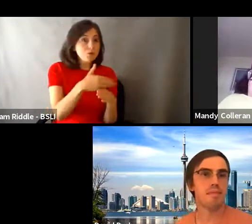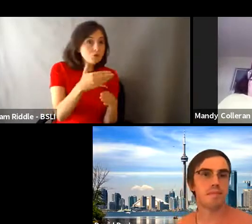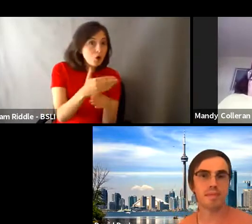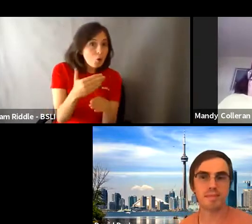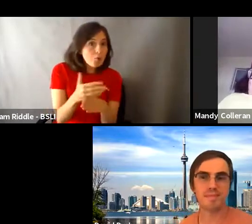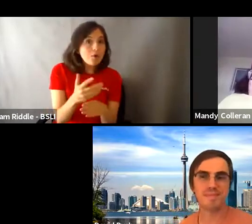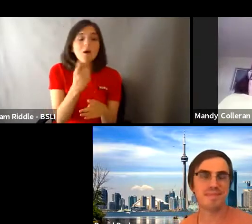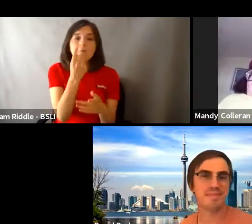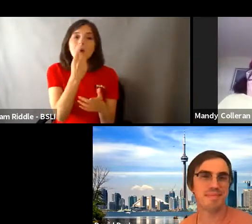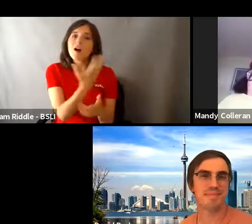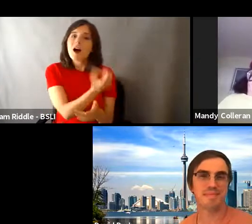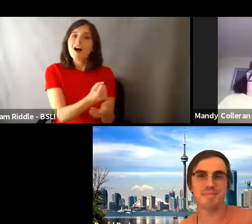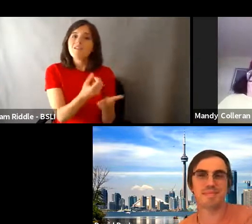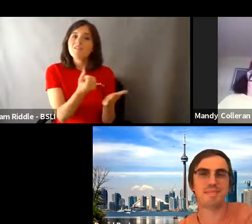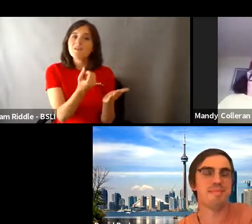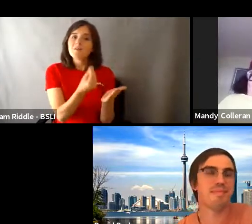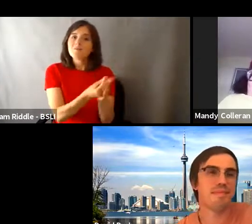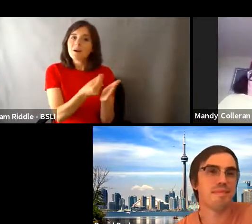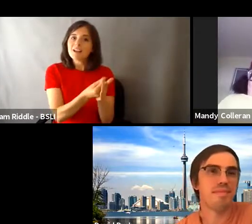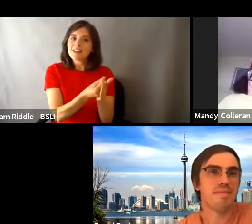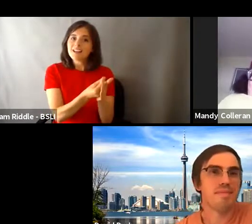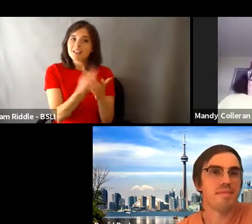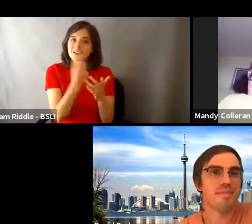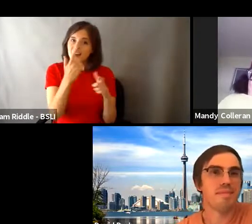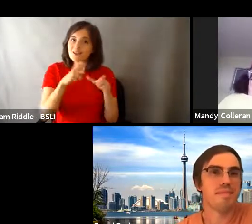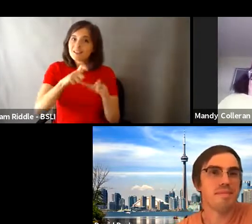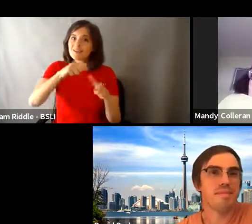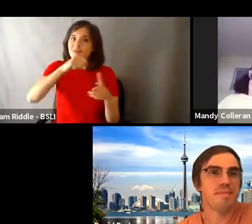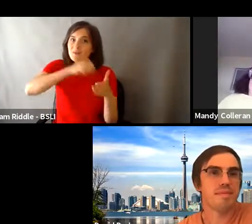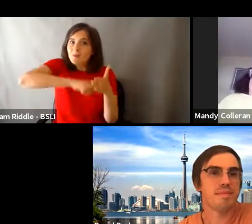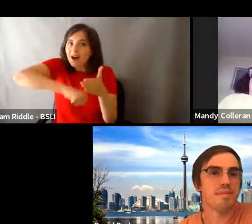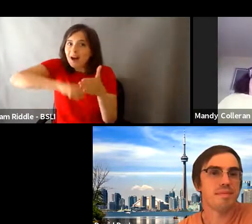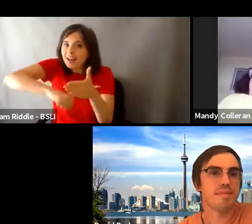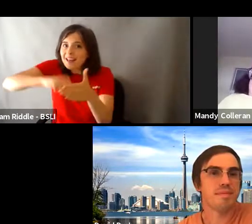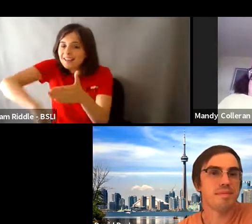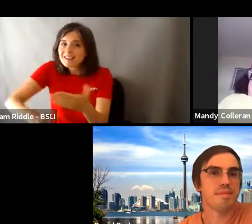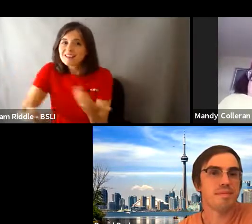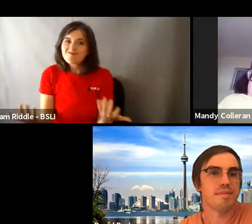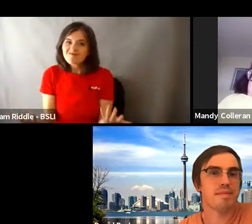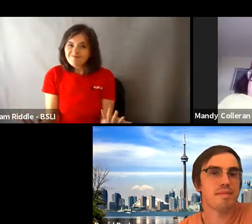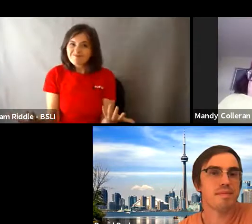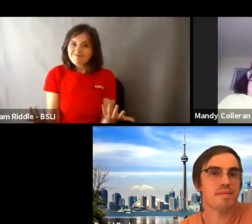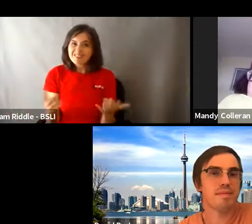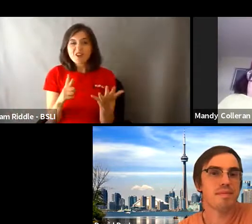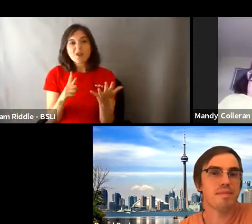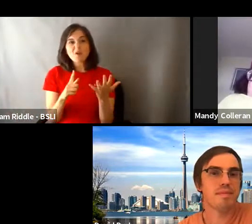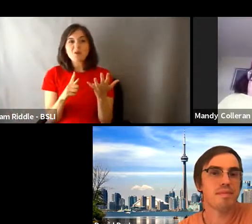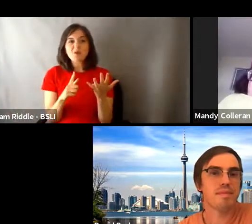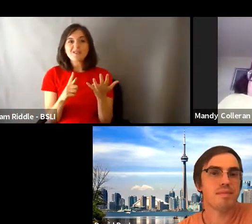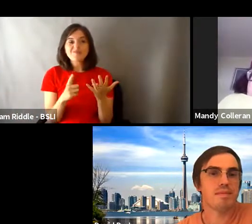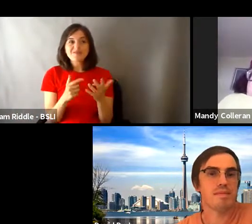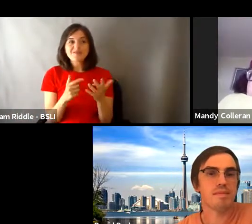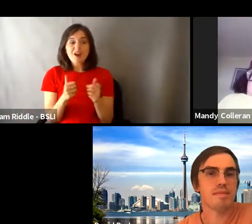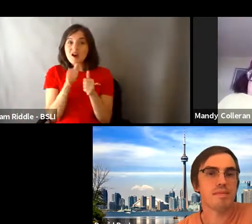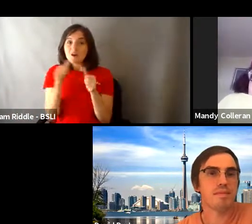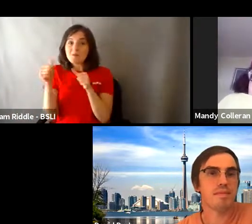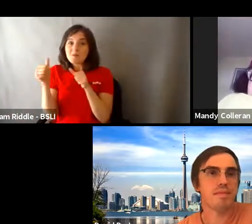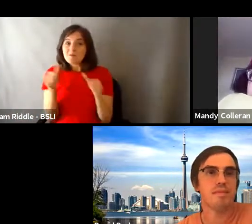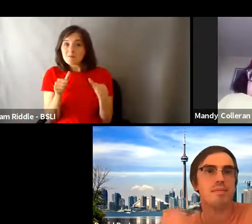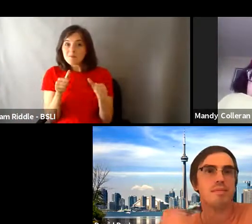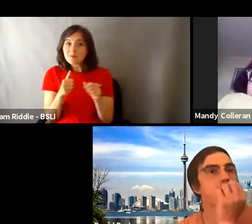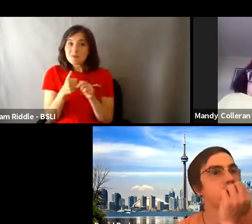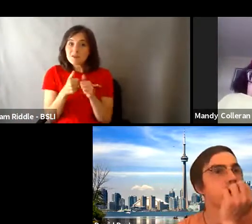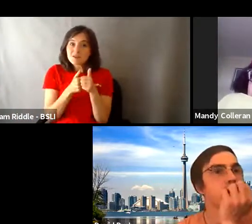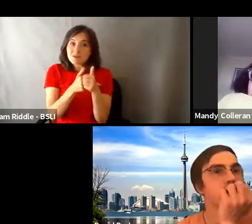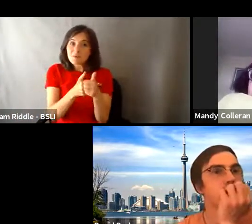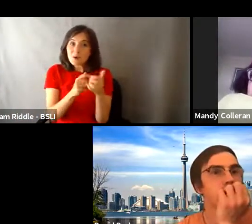So, that's why I was saying earlier that, the proponents of UBI just aren't to be found on the left. There are quite a number of them on the right